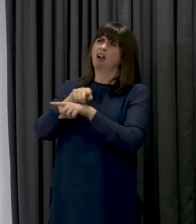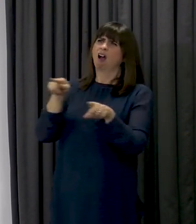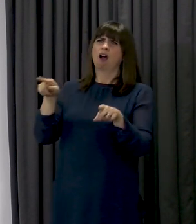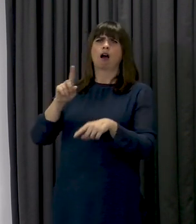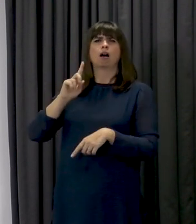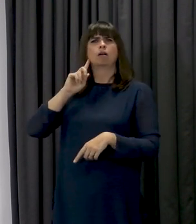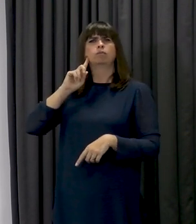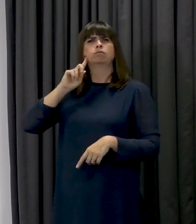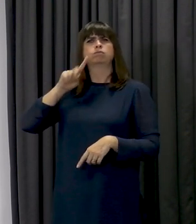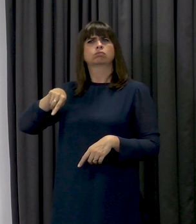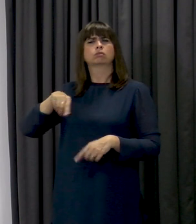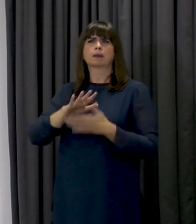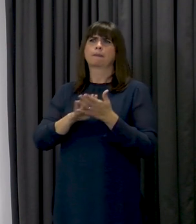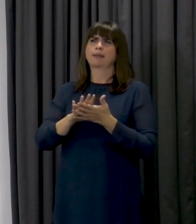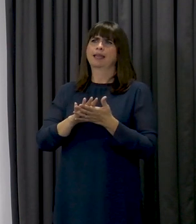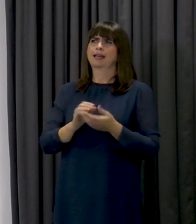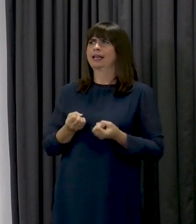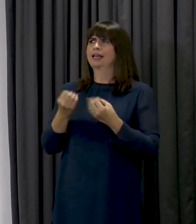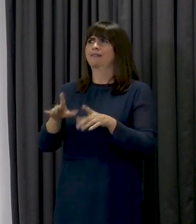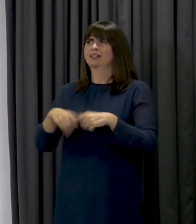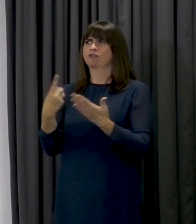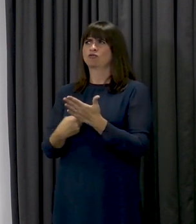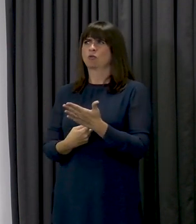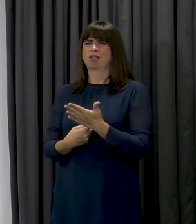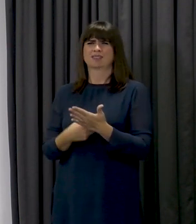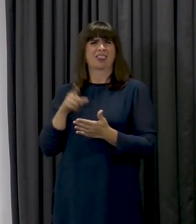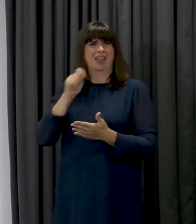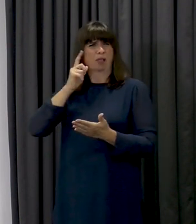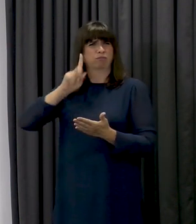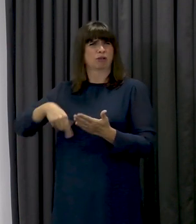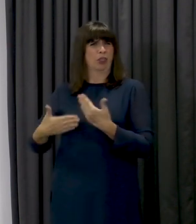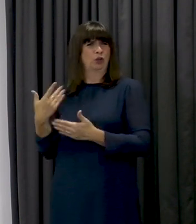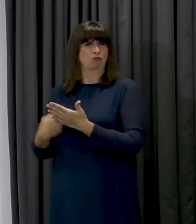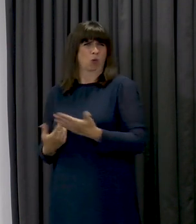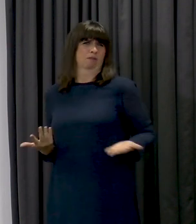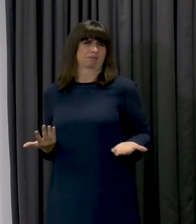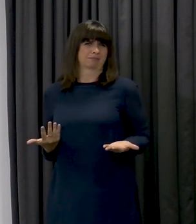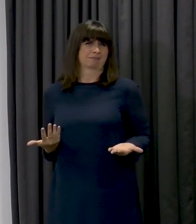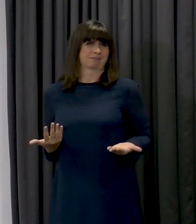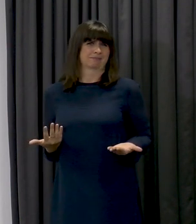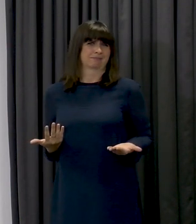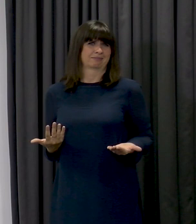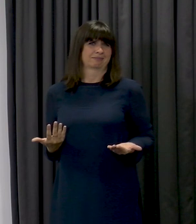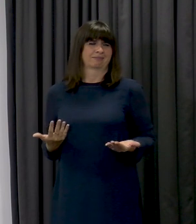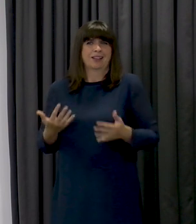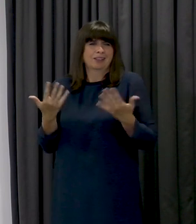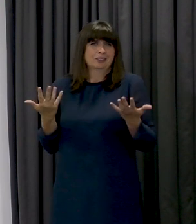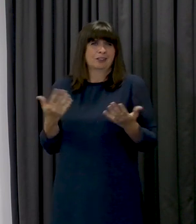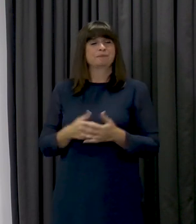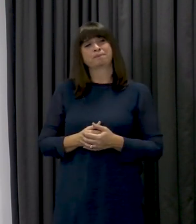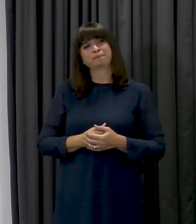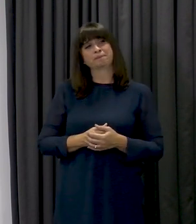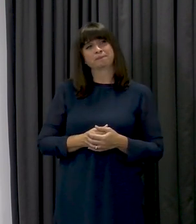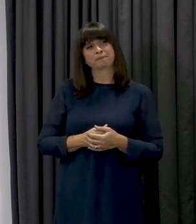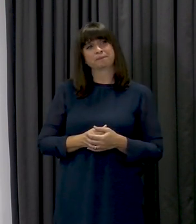to provide a different set of rules. If they're not abiding by the one, what confidence would you have that they would abide by the next